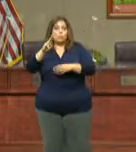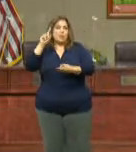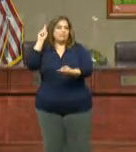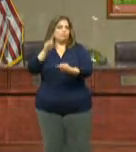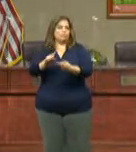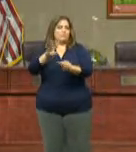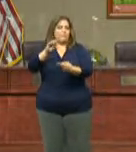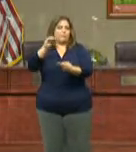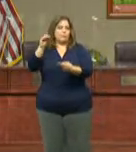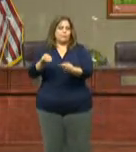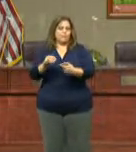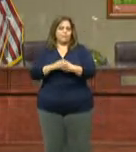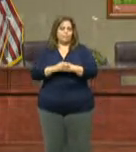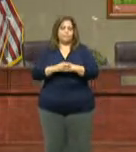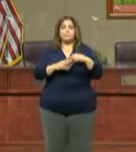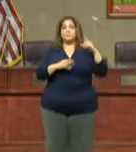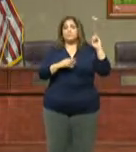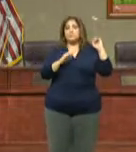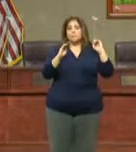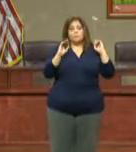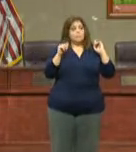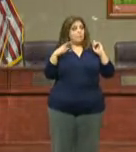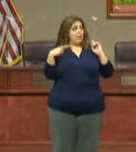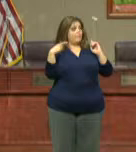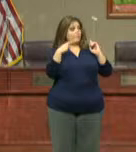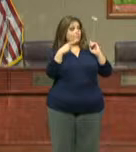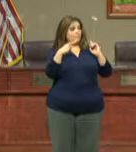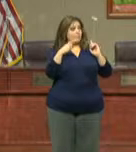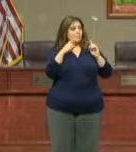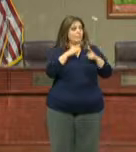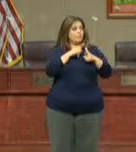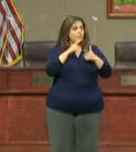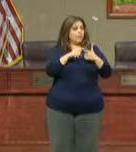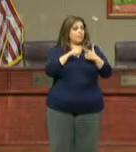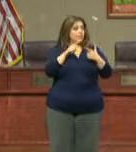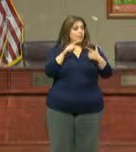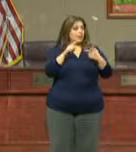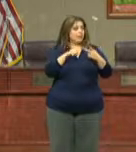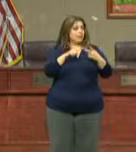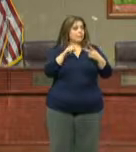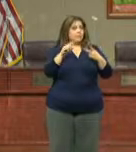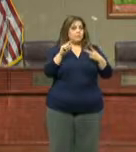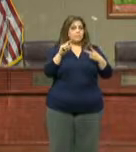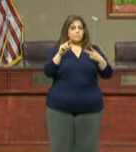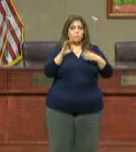so the map and then the trailer, please.